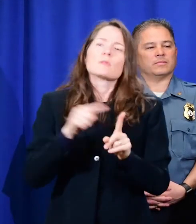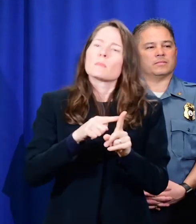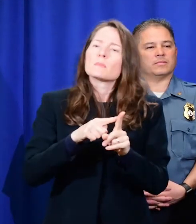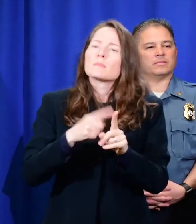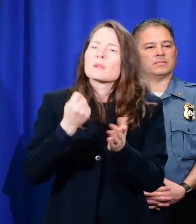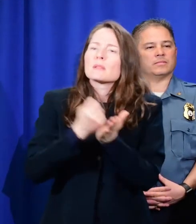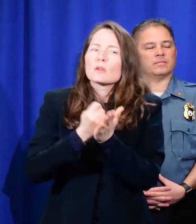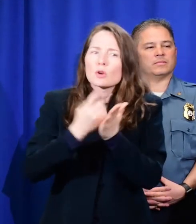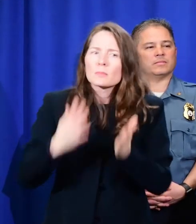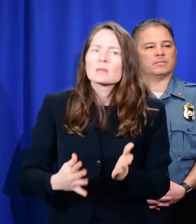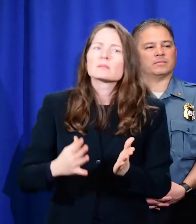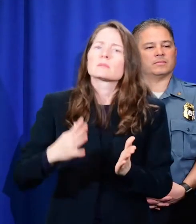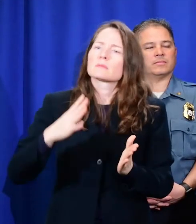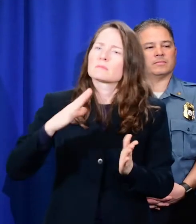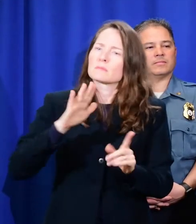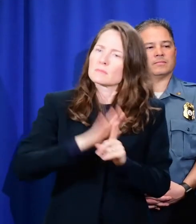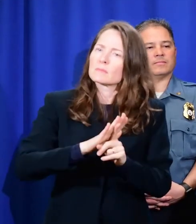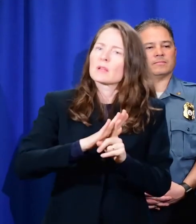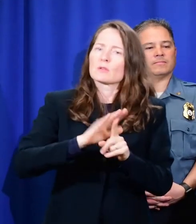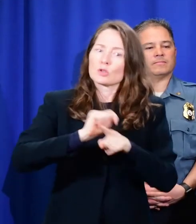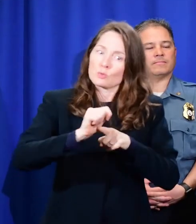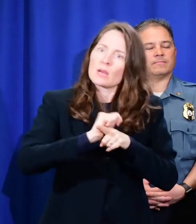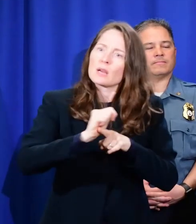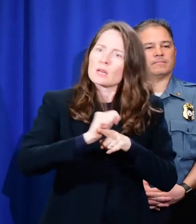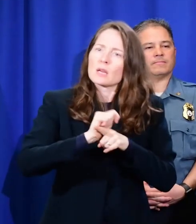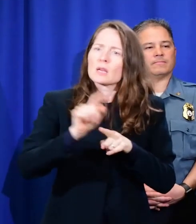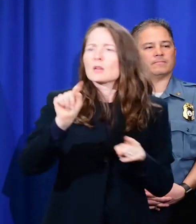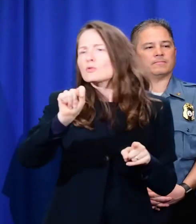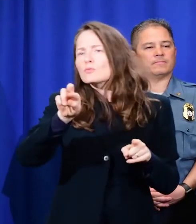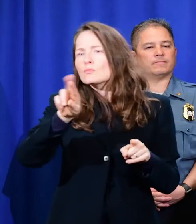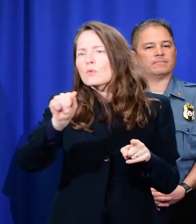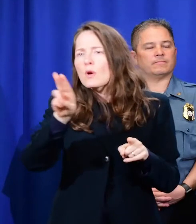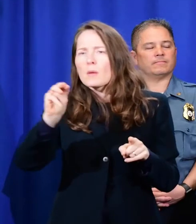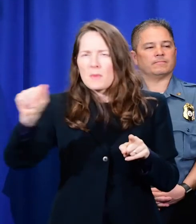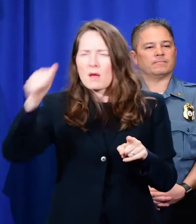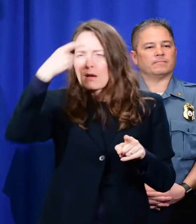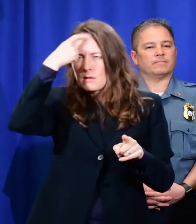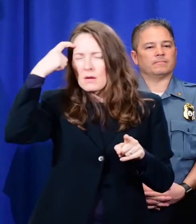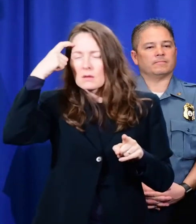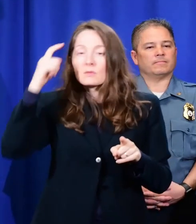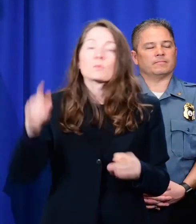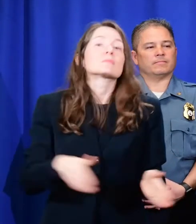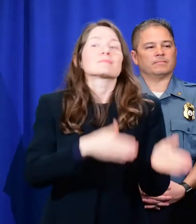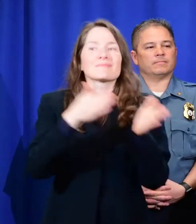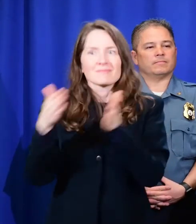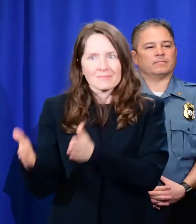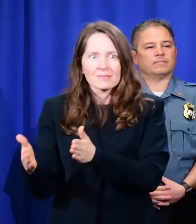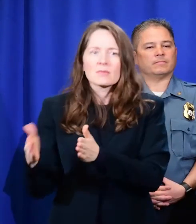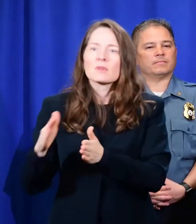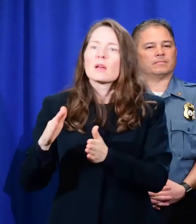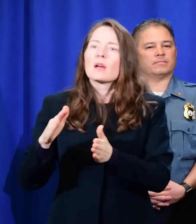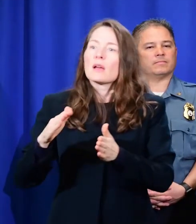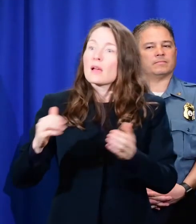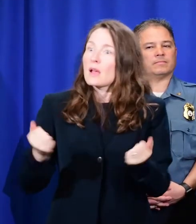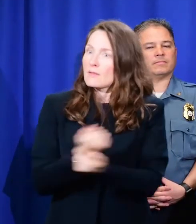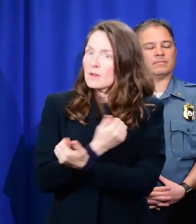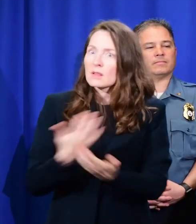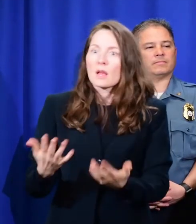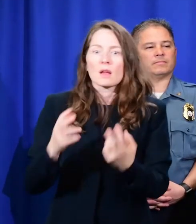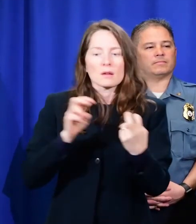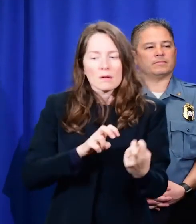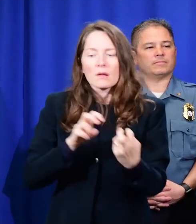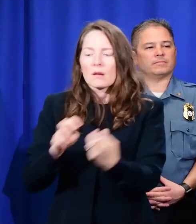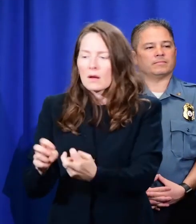pediatric physician who conducts medical exams in appropriate cases, all done at the Listening Place. Over